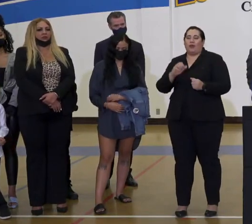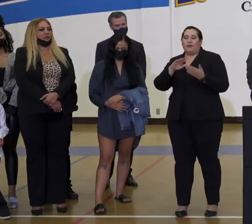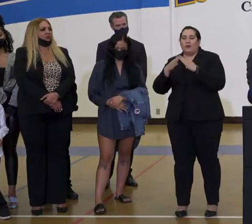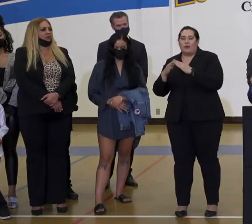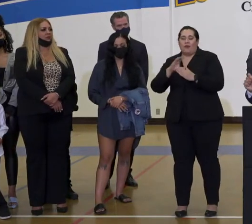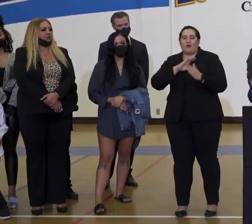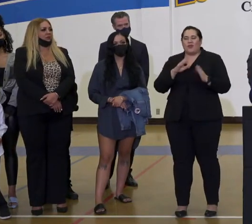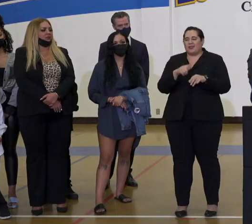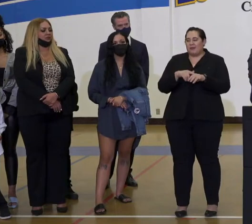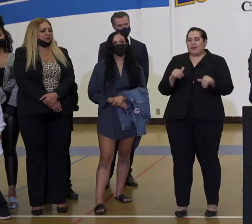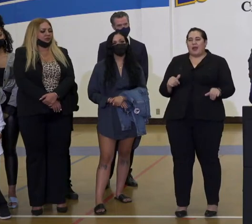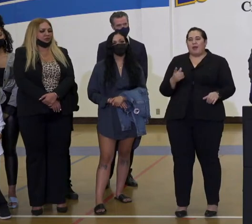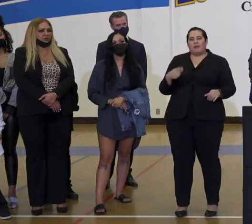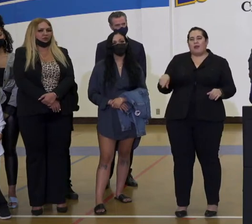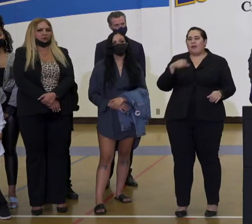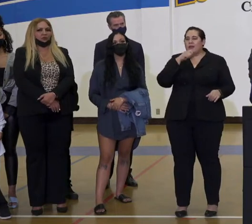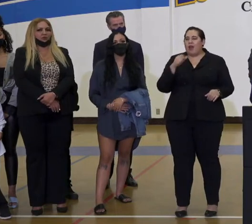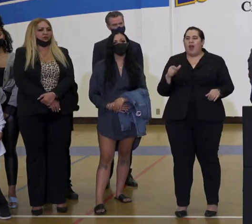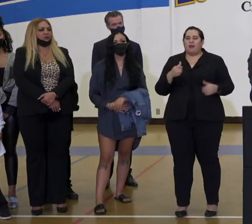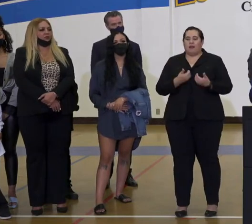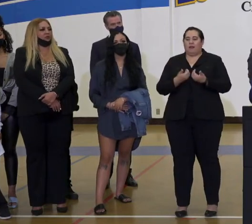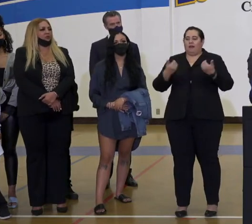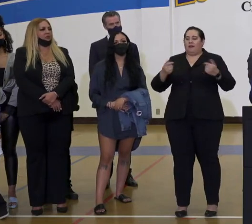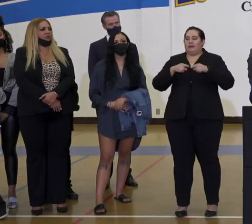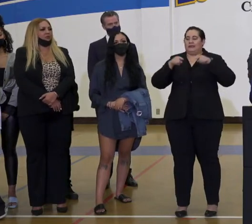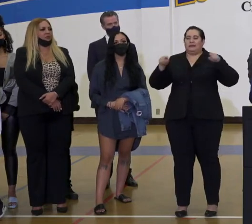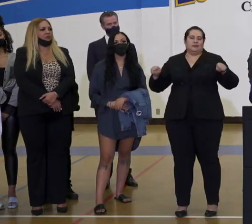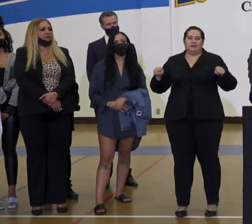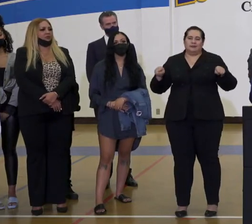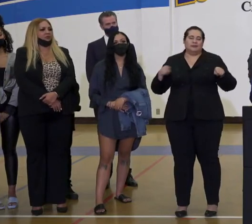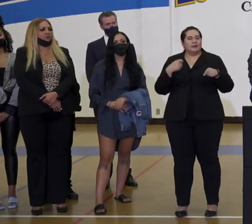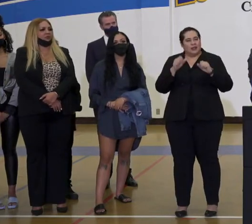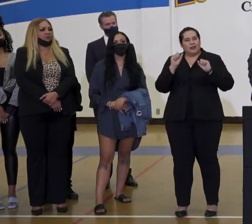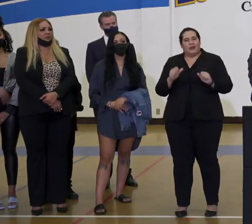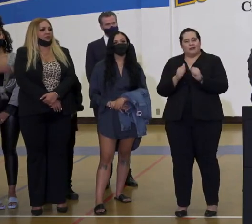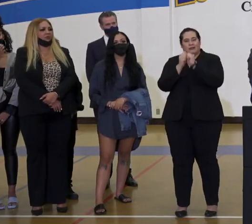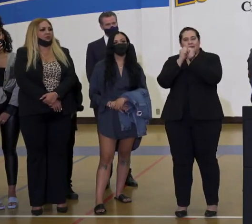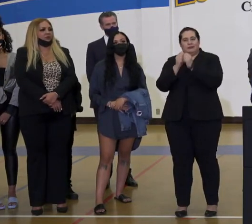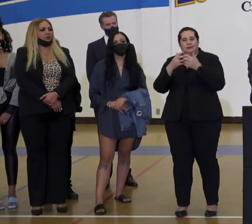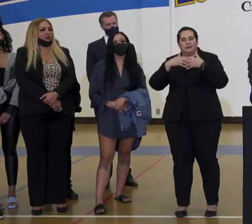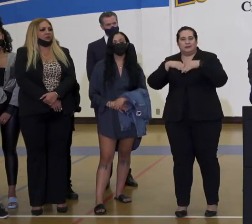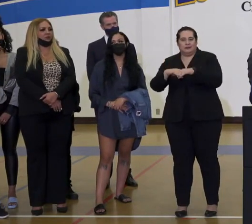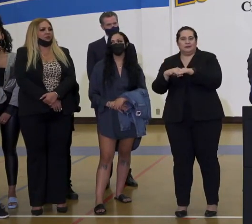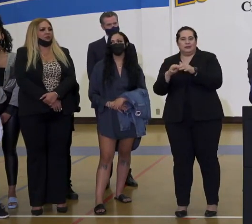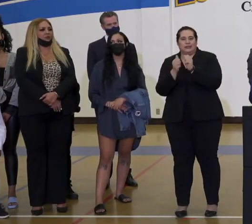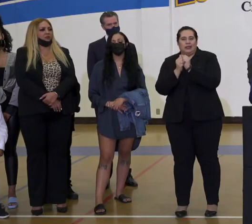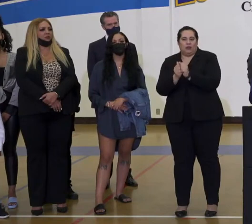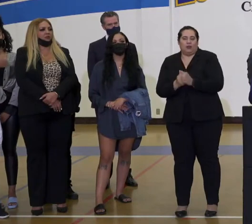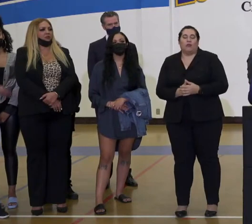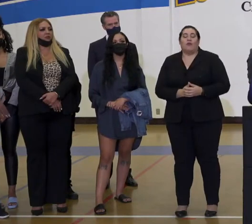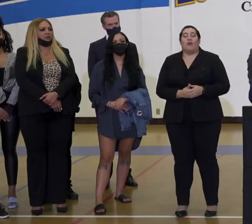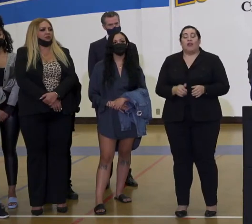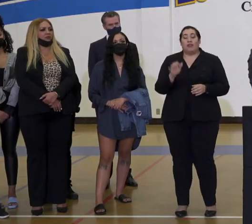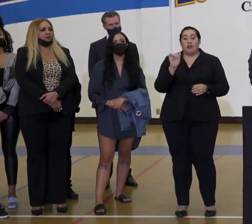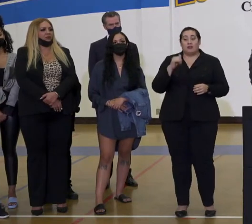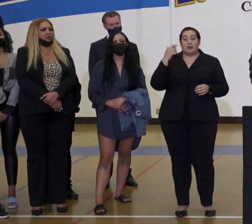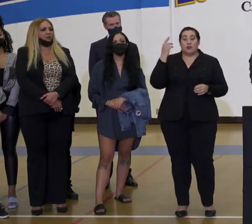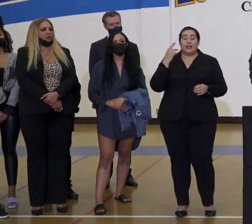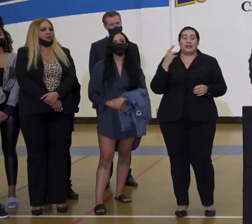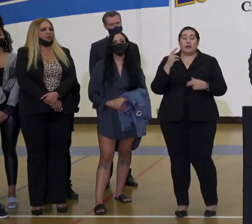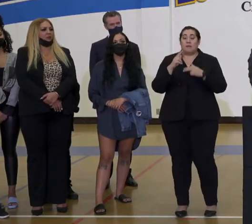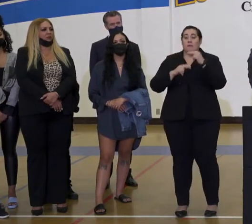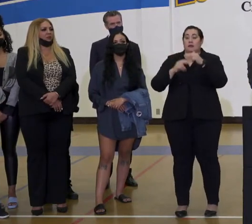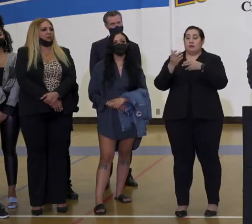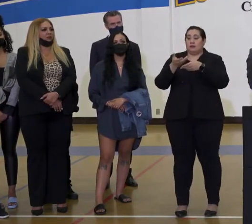same time, that they are not mutually exclusive, that in fact they are reinforcing. That by